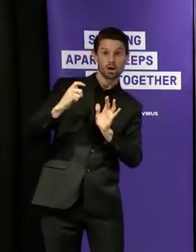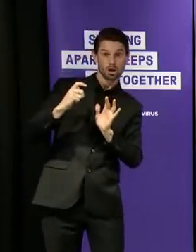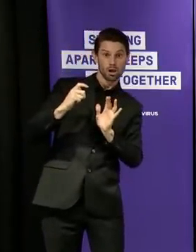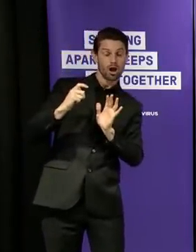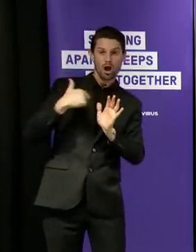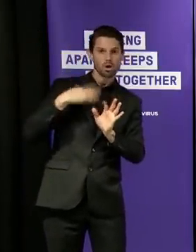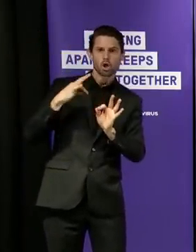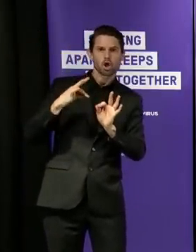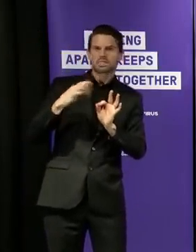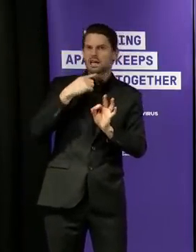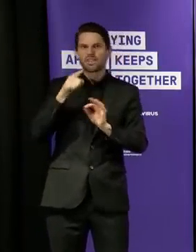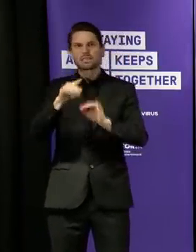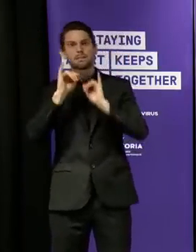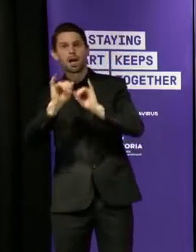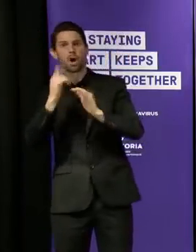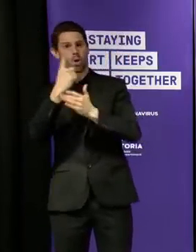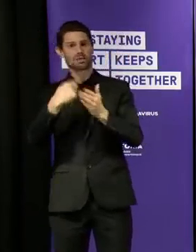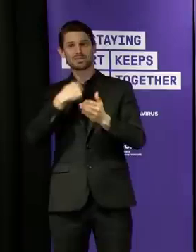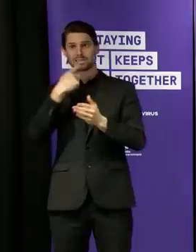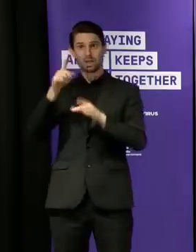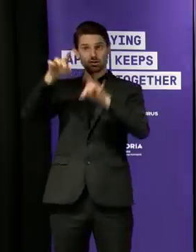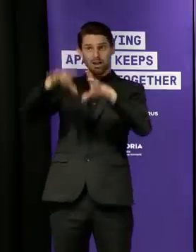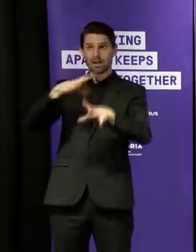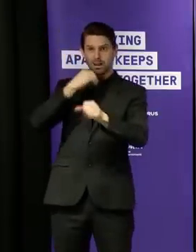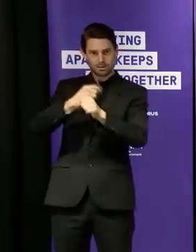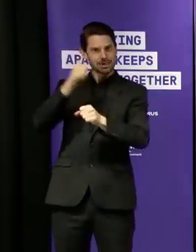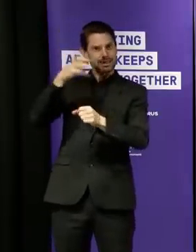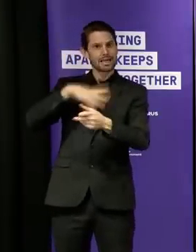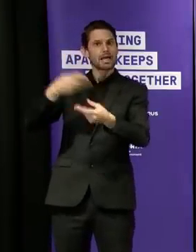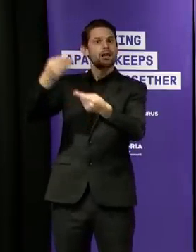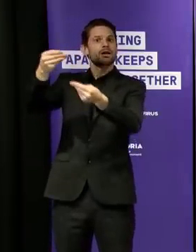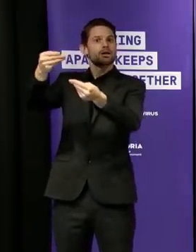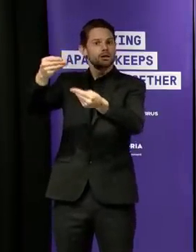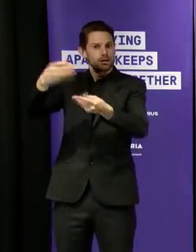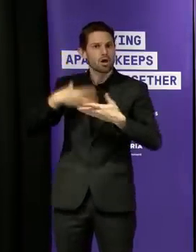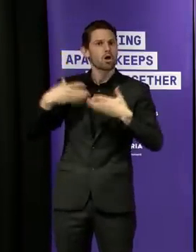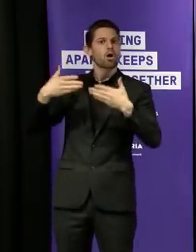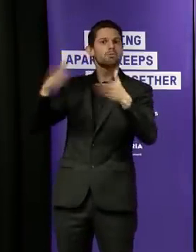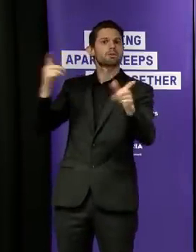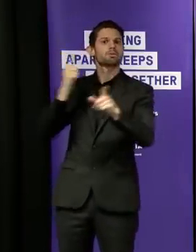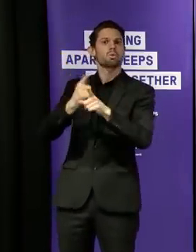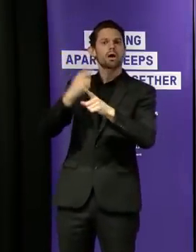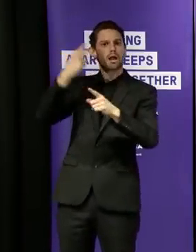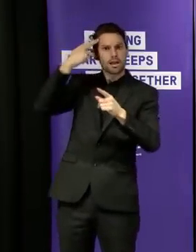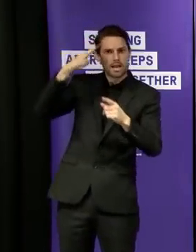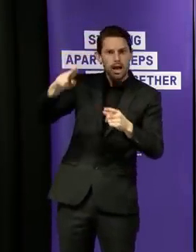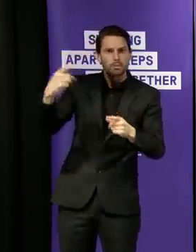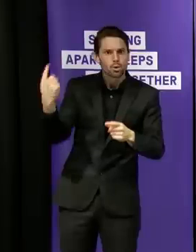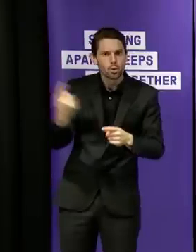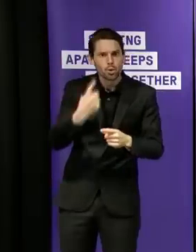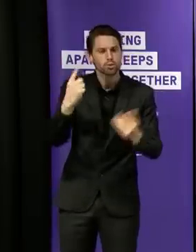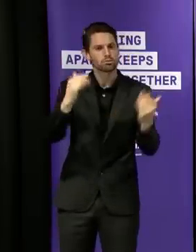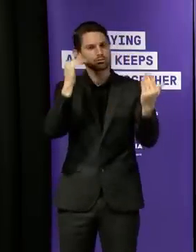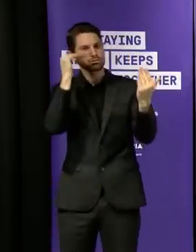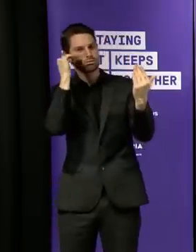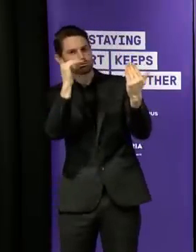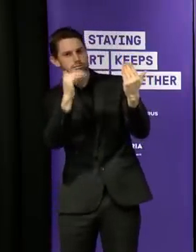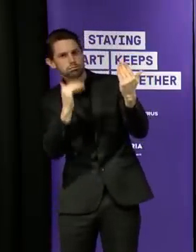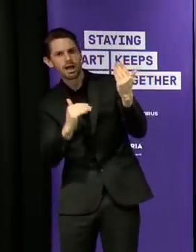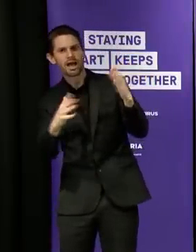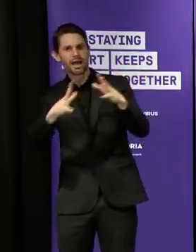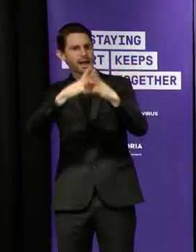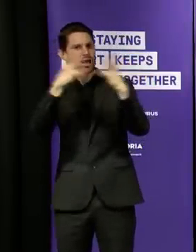state, we'd like to know, when, we'd like to have a heads up about that, we'd like to have that in